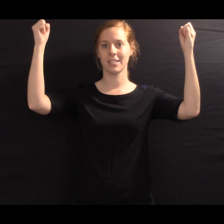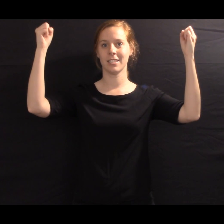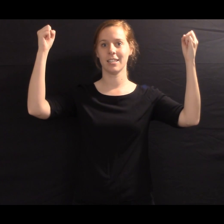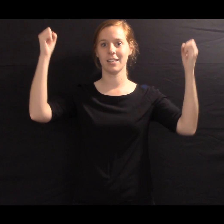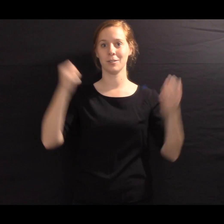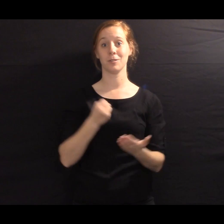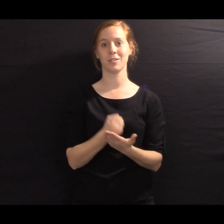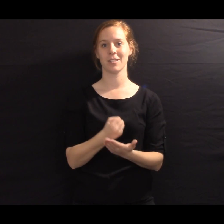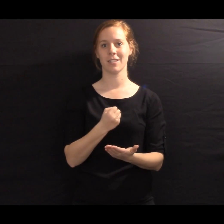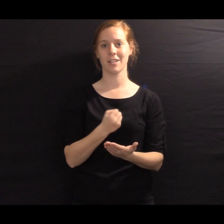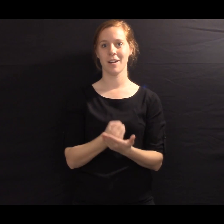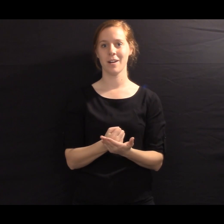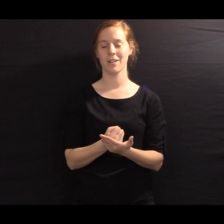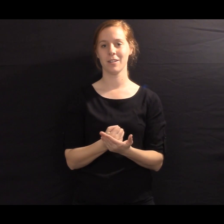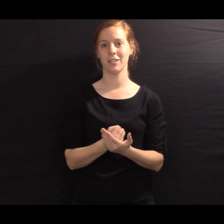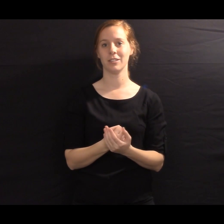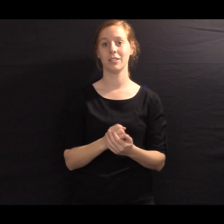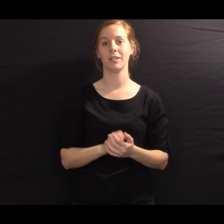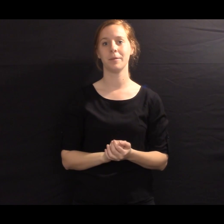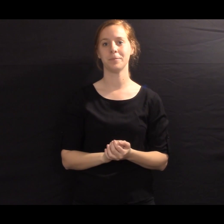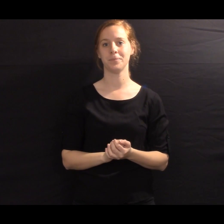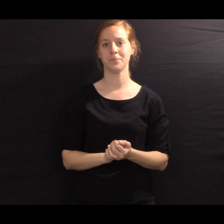I have earned the Presidential Scholarship